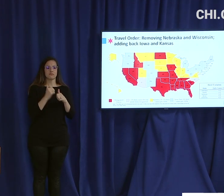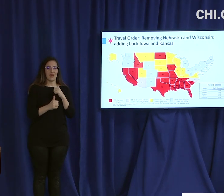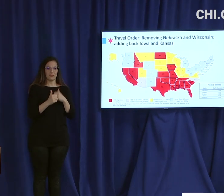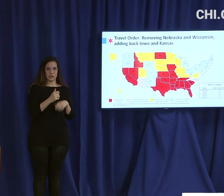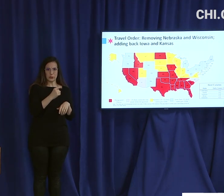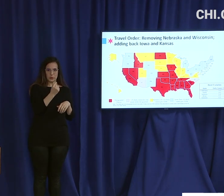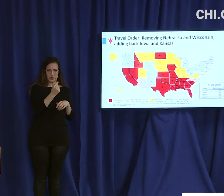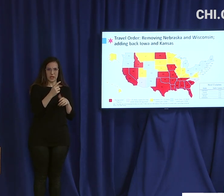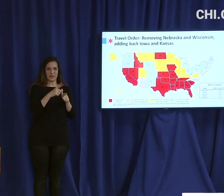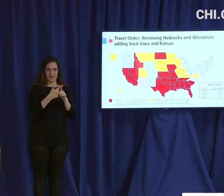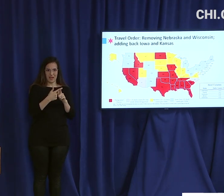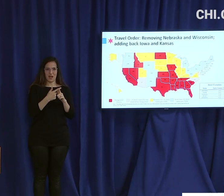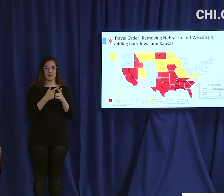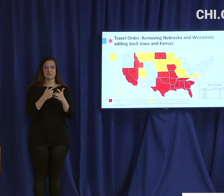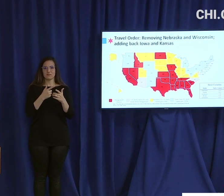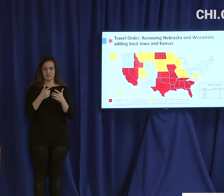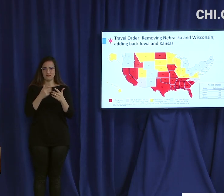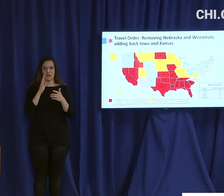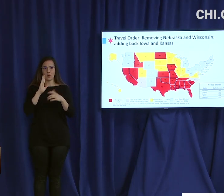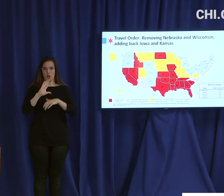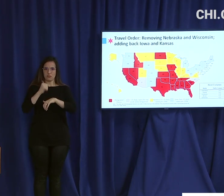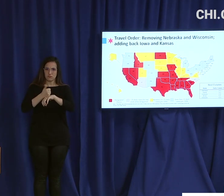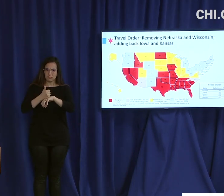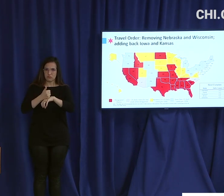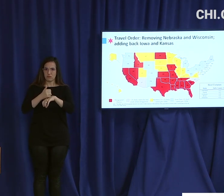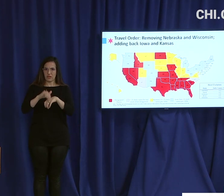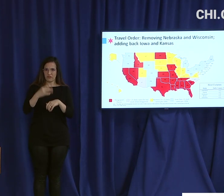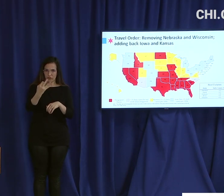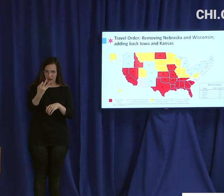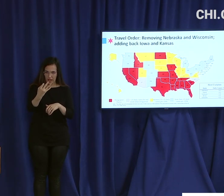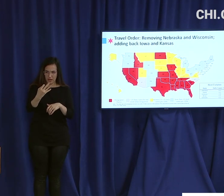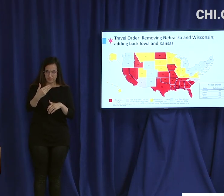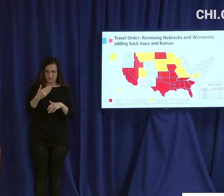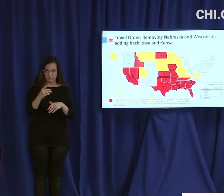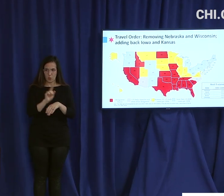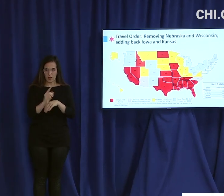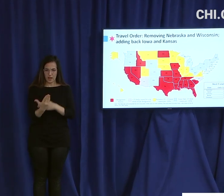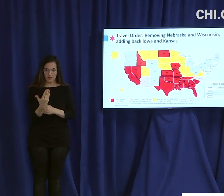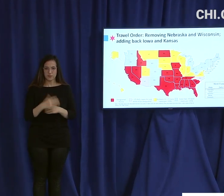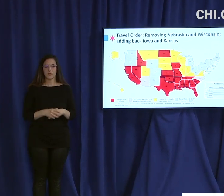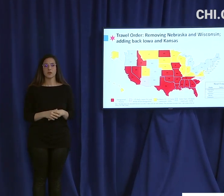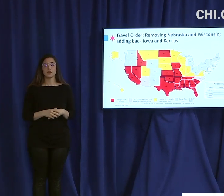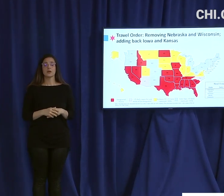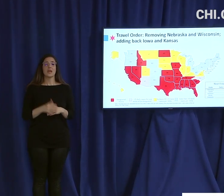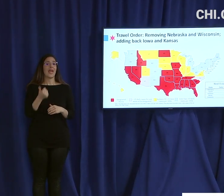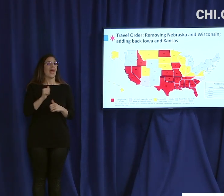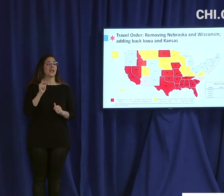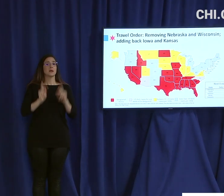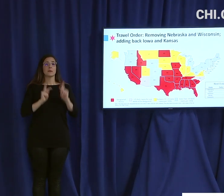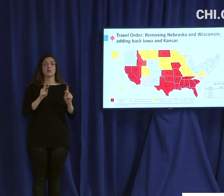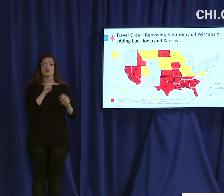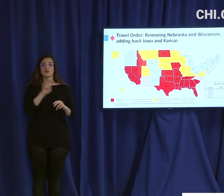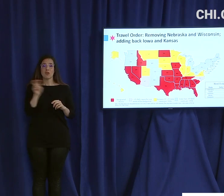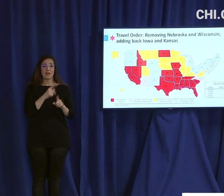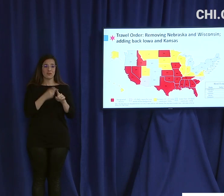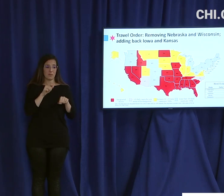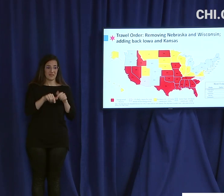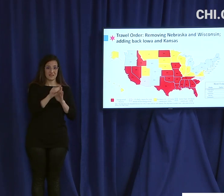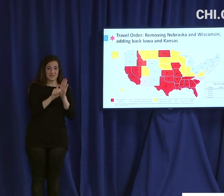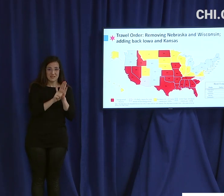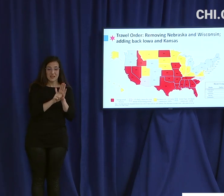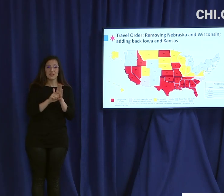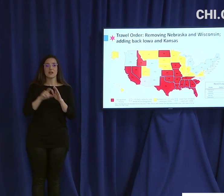Travelers entering or returning to Chicago from any states covered by the order must quarantine for a 14-day period from the time of